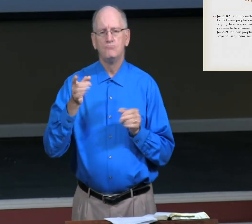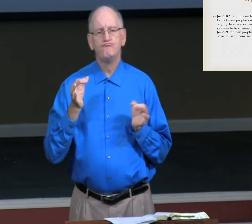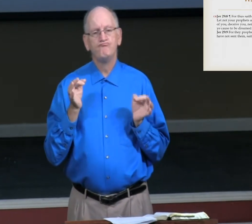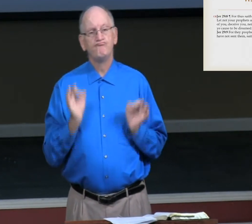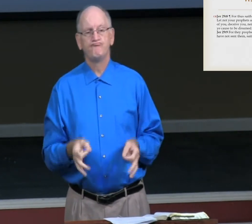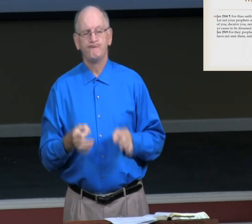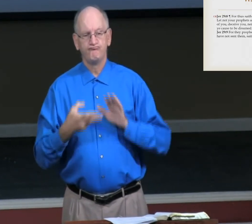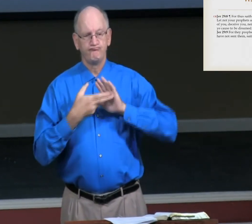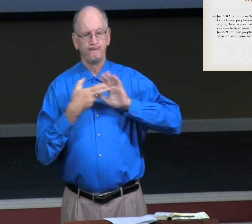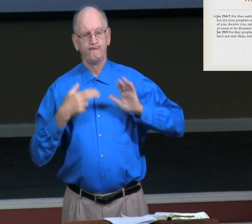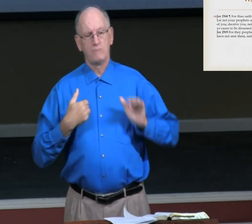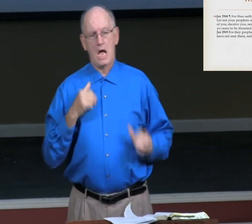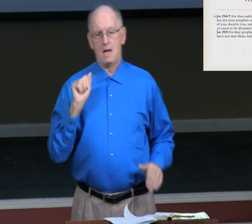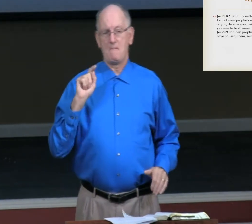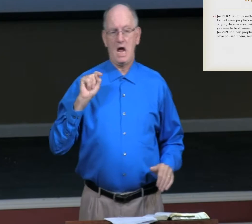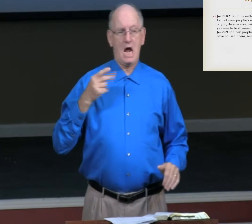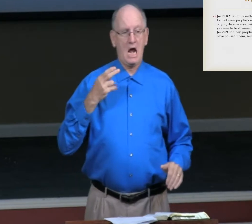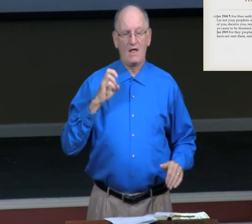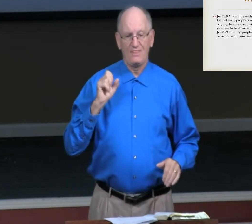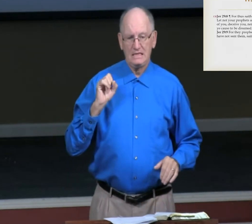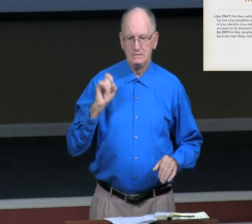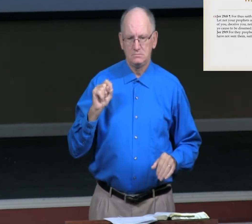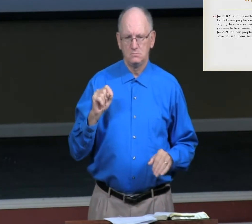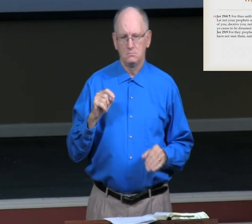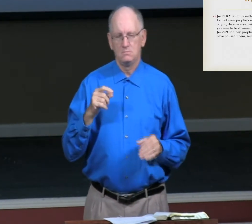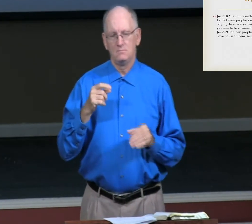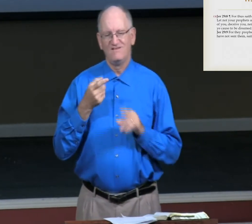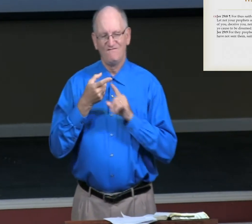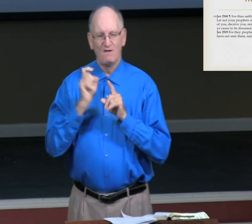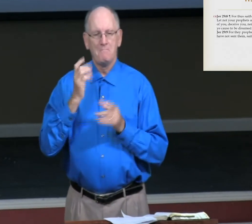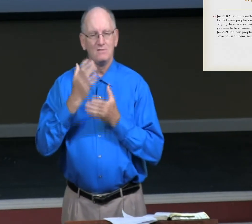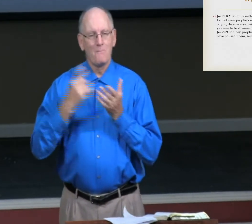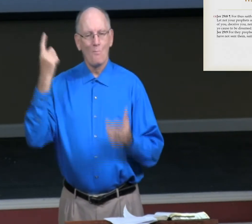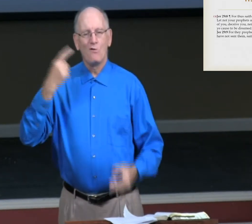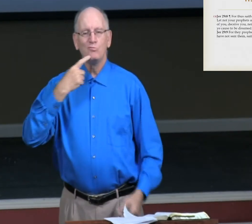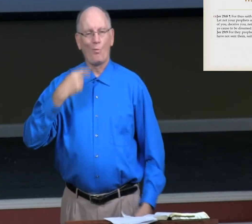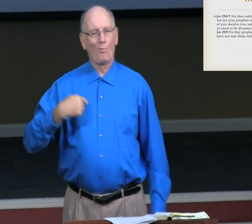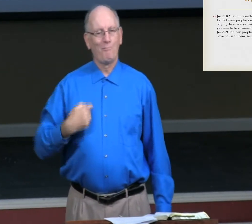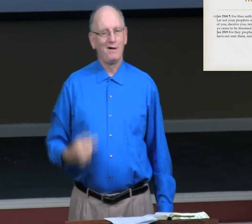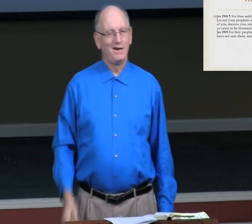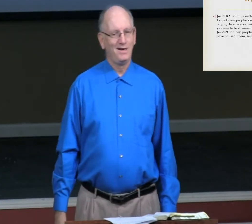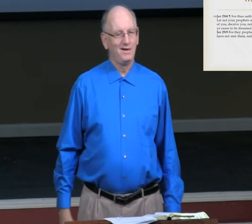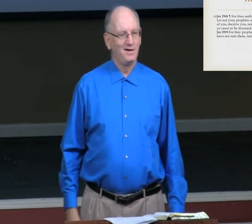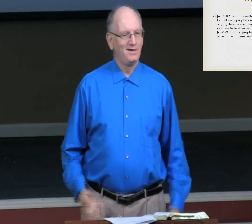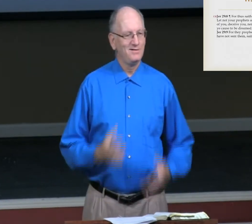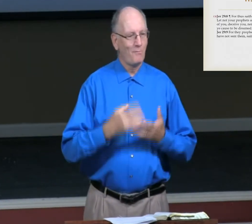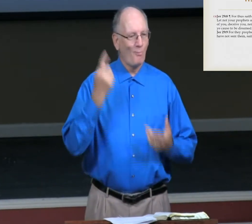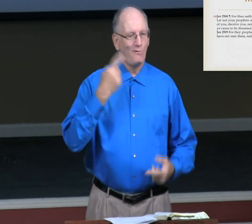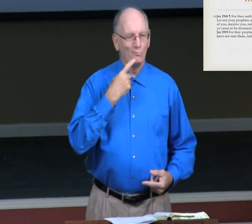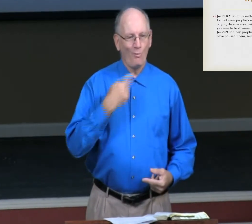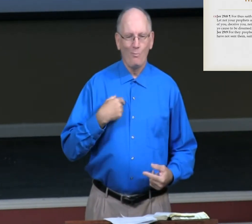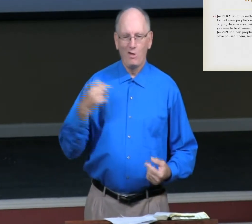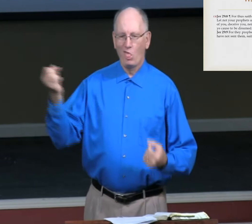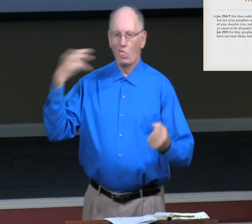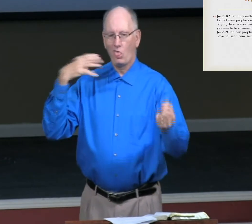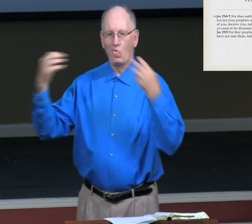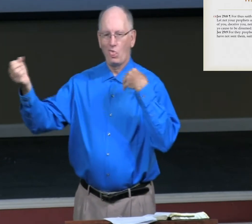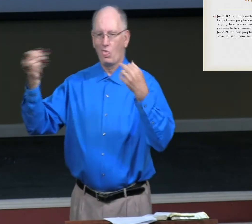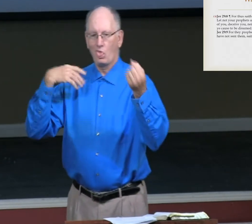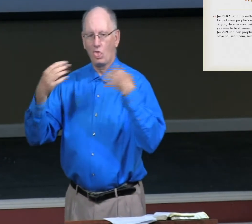And I asked, what made you decide that you're an atheist? And he said, well, someone told me. You